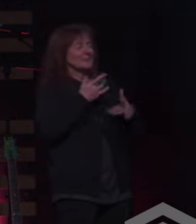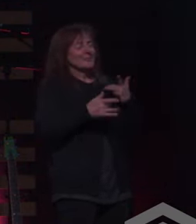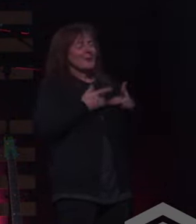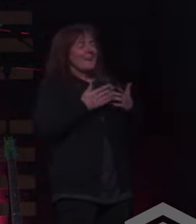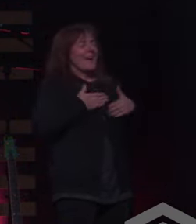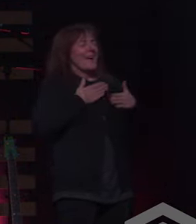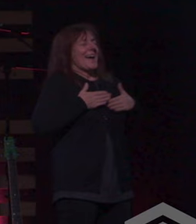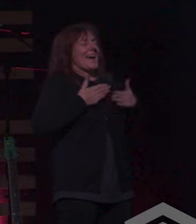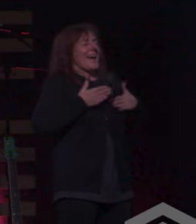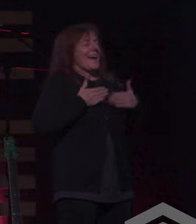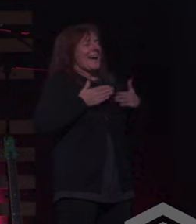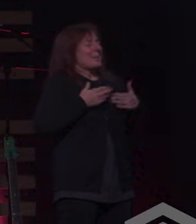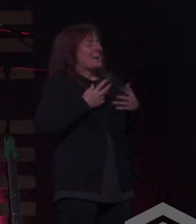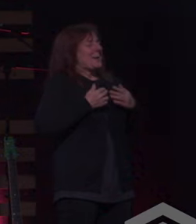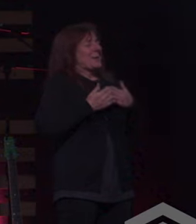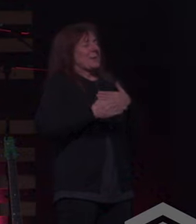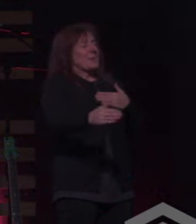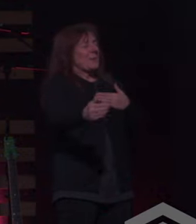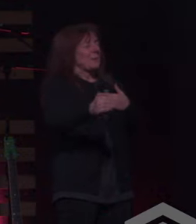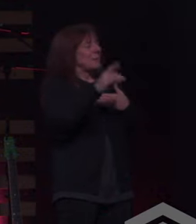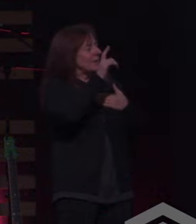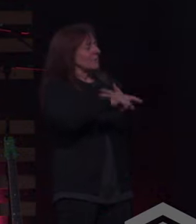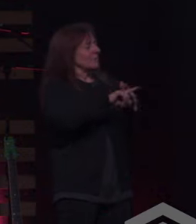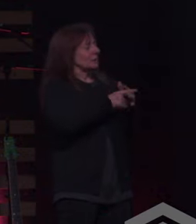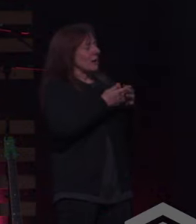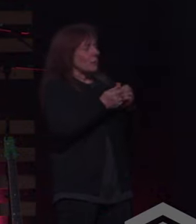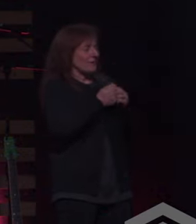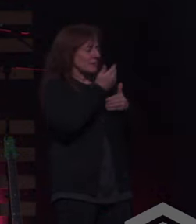happy than you've ever been. You got to start by turning it over to Him.